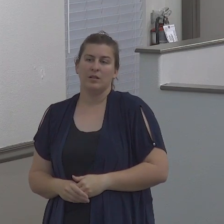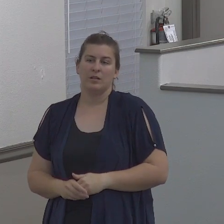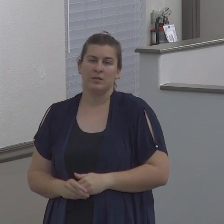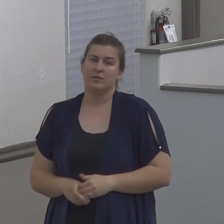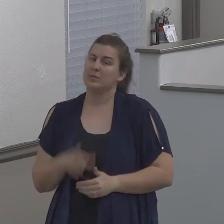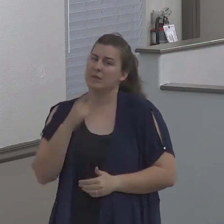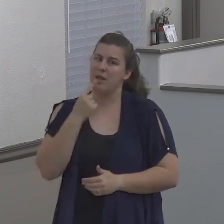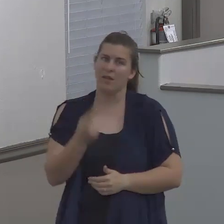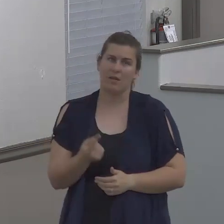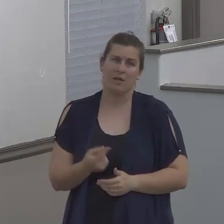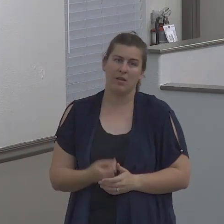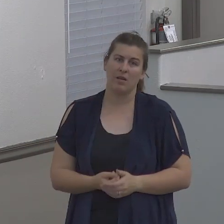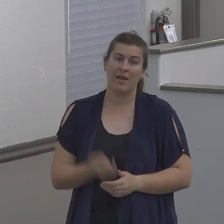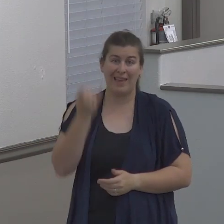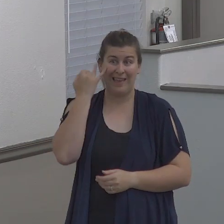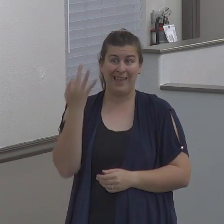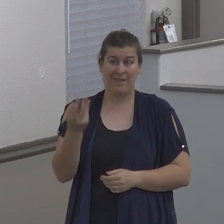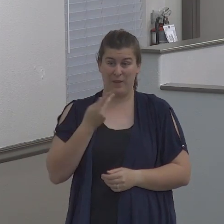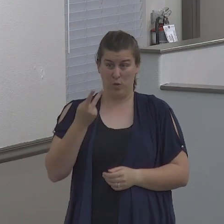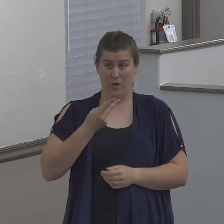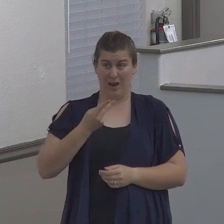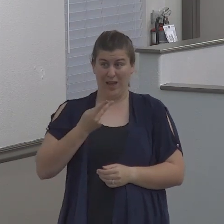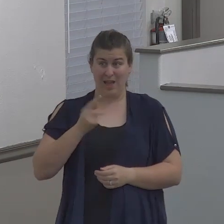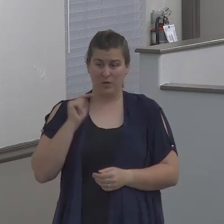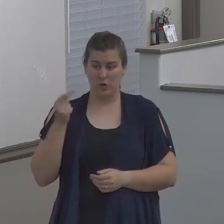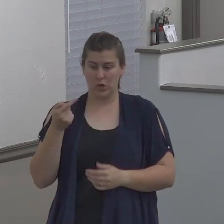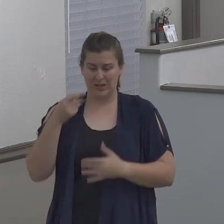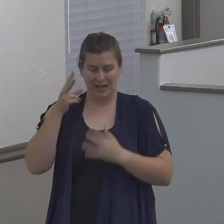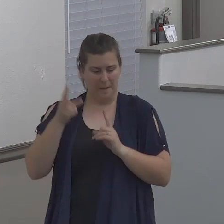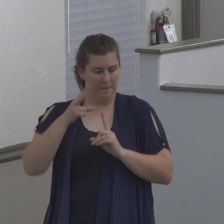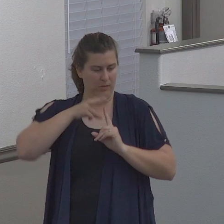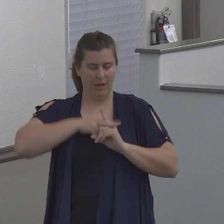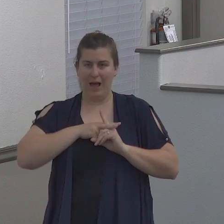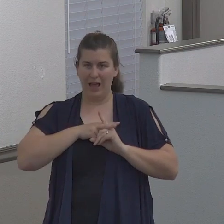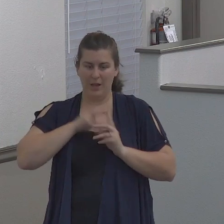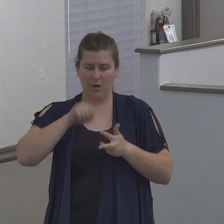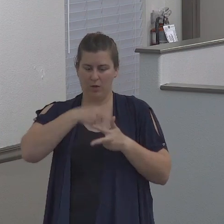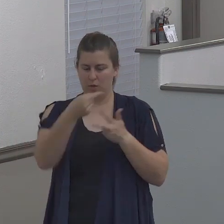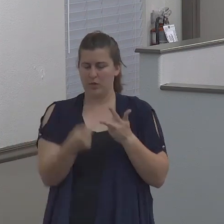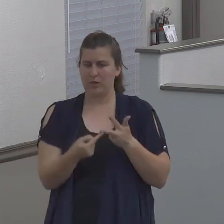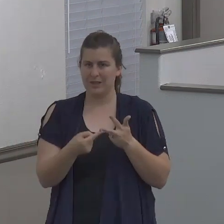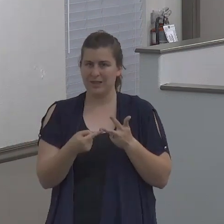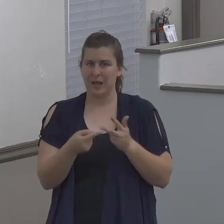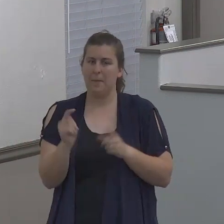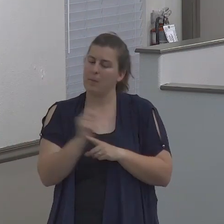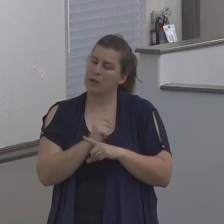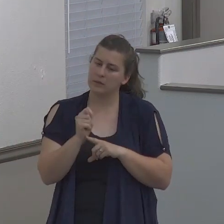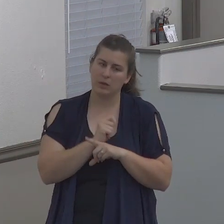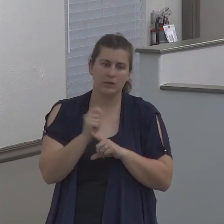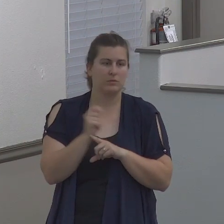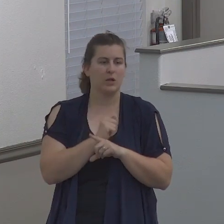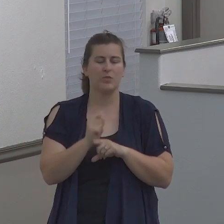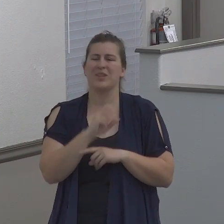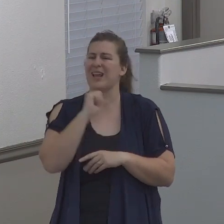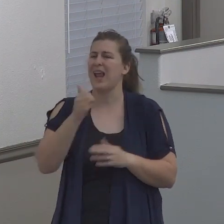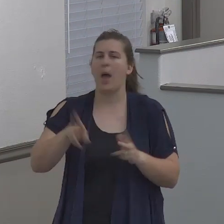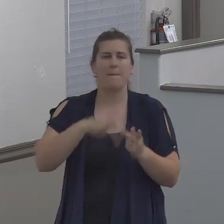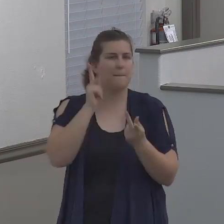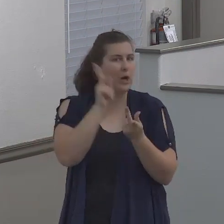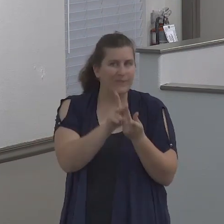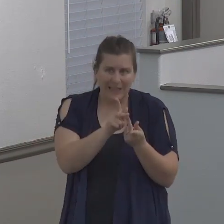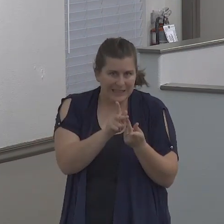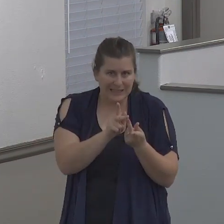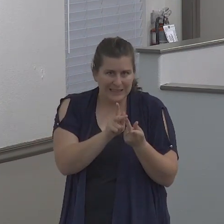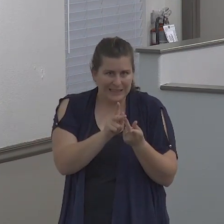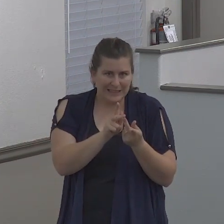I mean, you know, if you and I would just take to heart these things and just